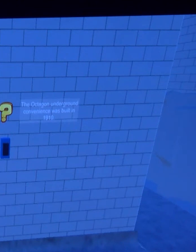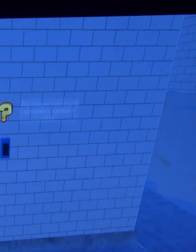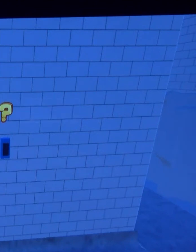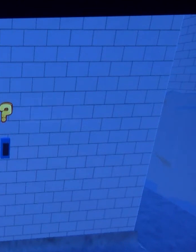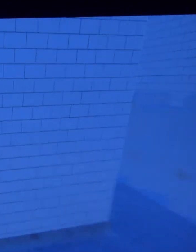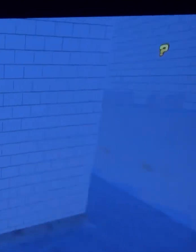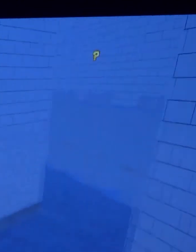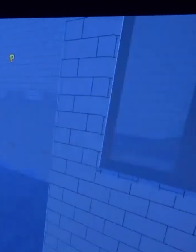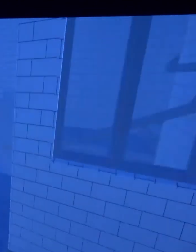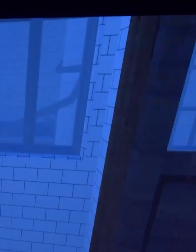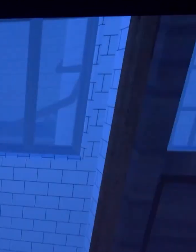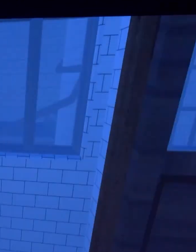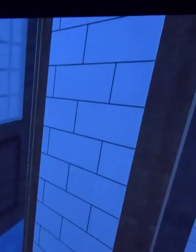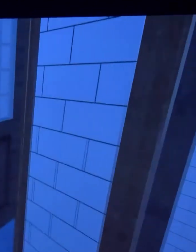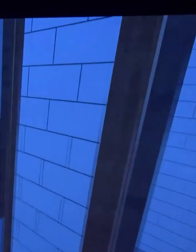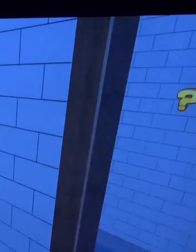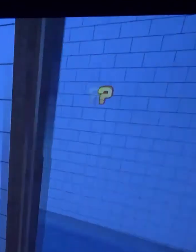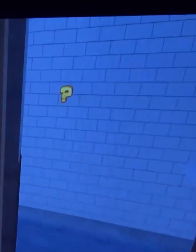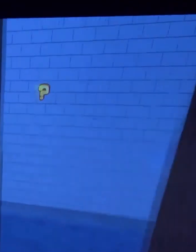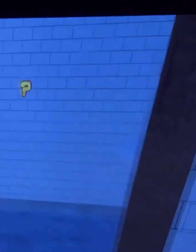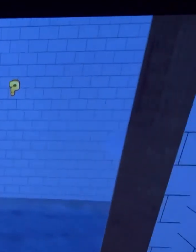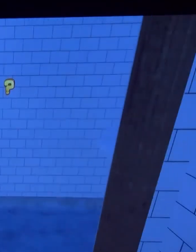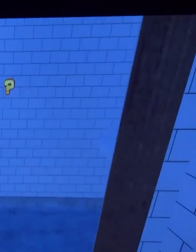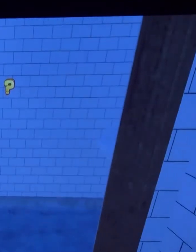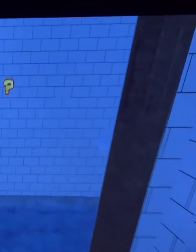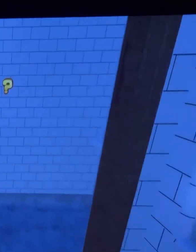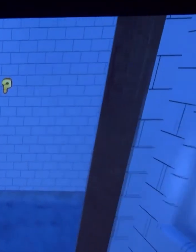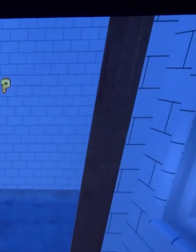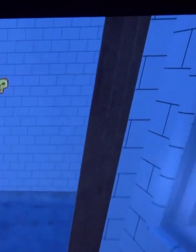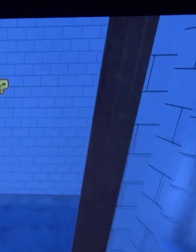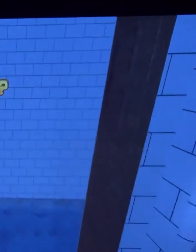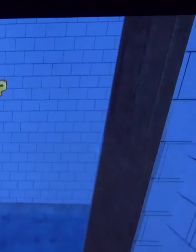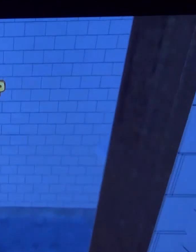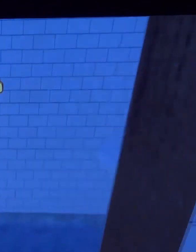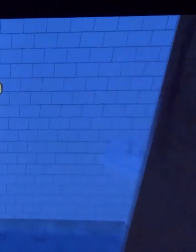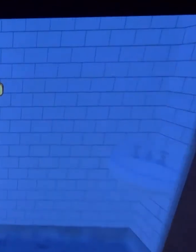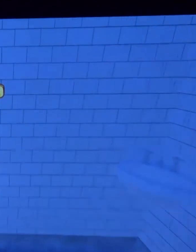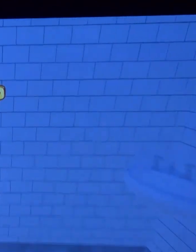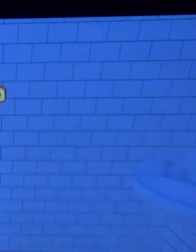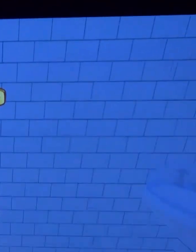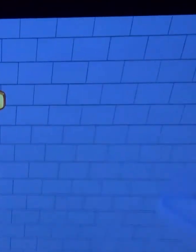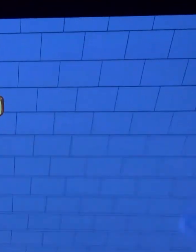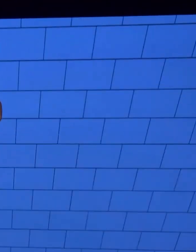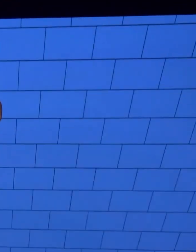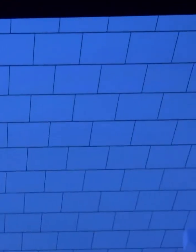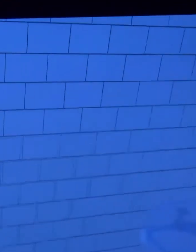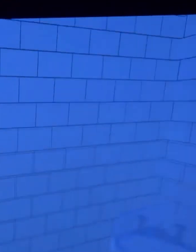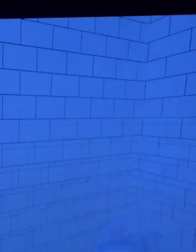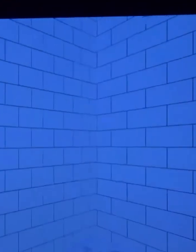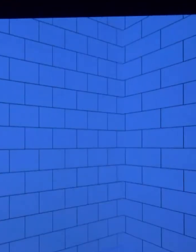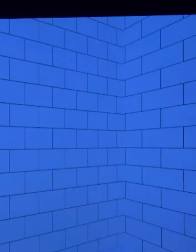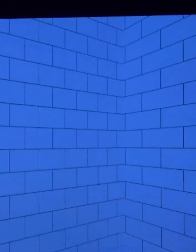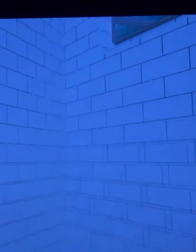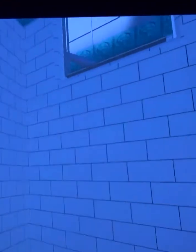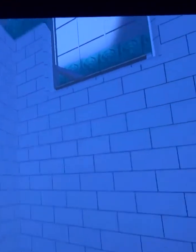can actually shut the doors and you can turn on the taps. Which you'll see in a minute. So you're in the lavatory